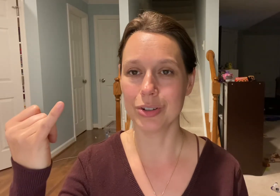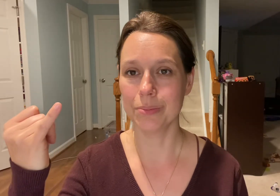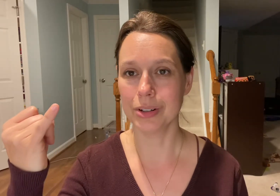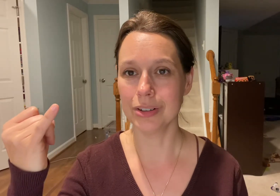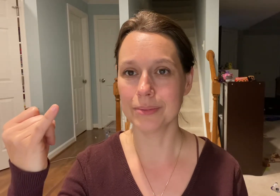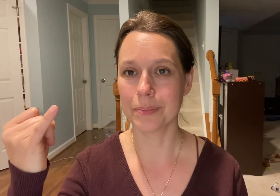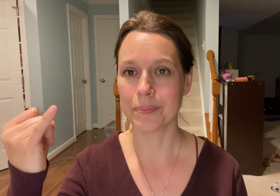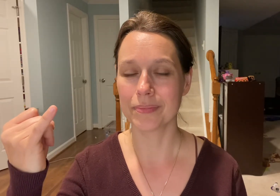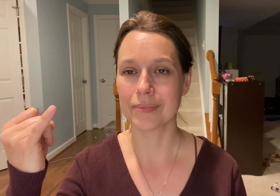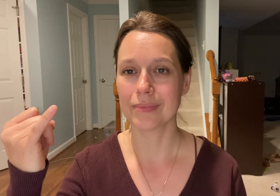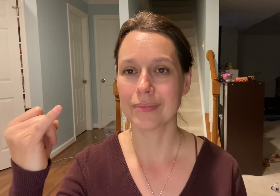Jupiter.